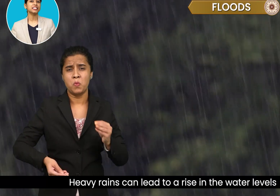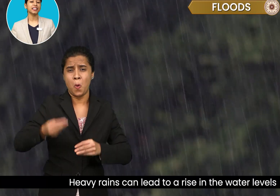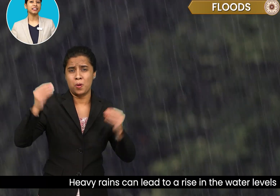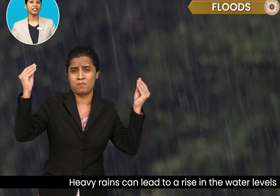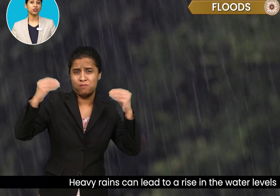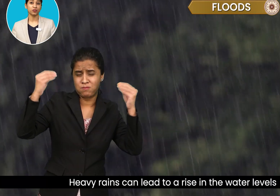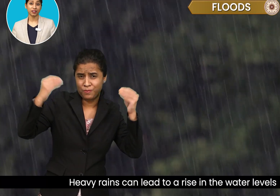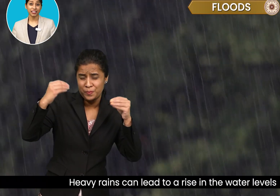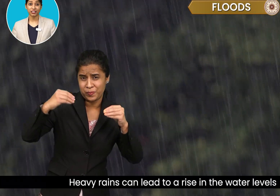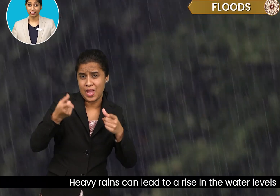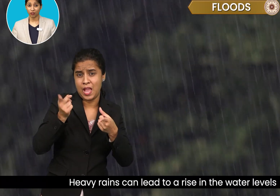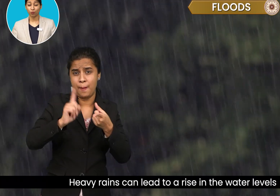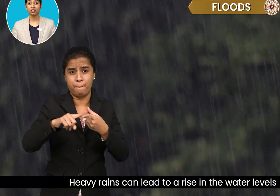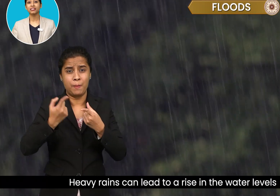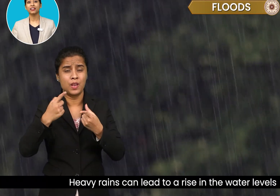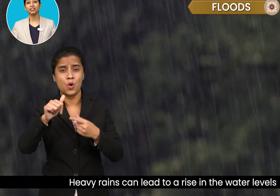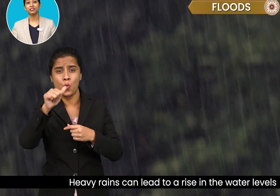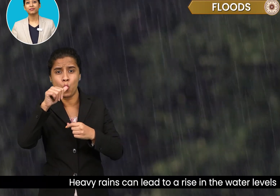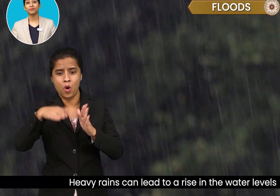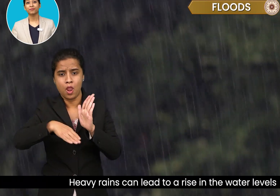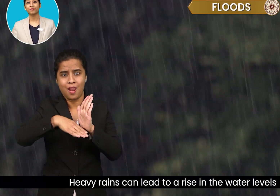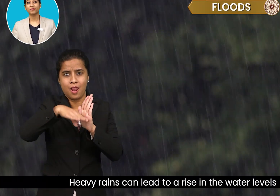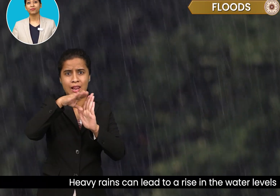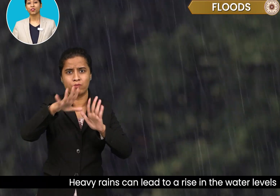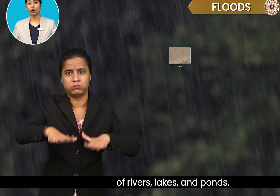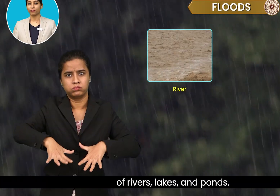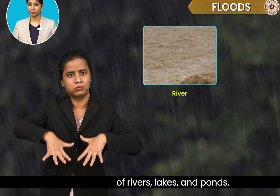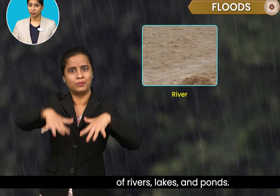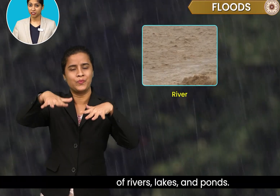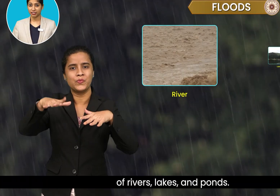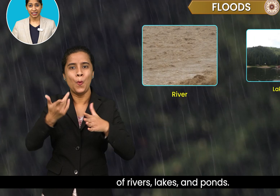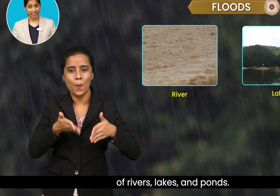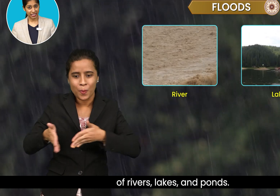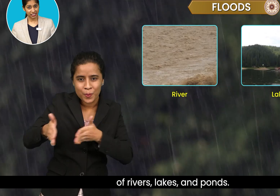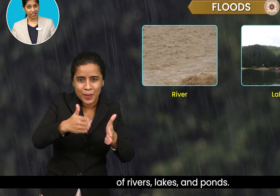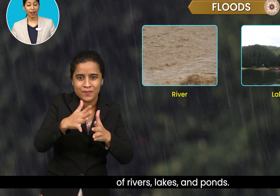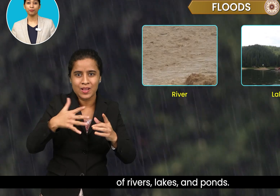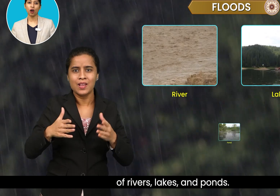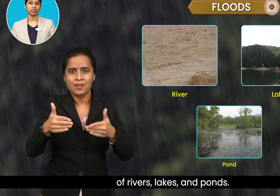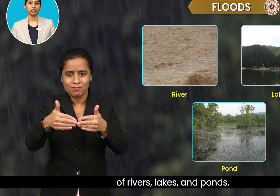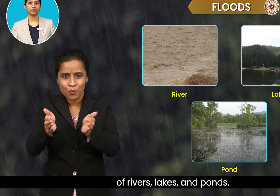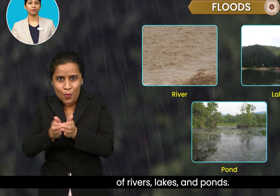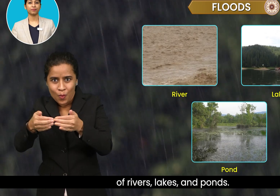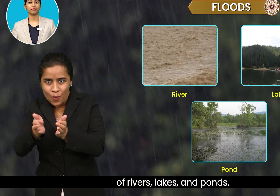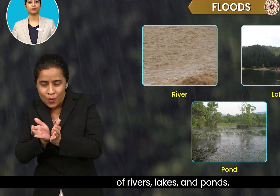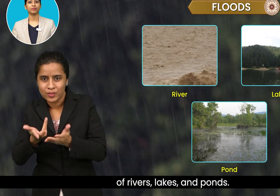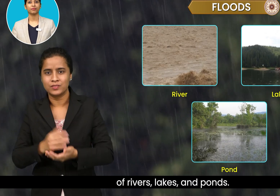Heavy rains can lead to a rise in the water levels of rivers, lakes, and